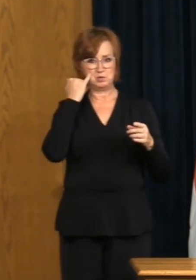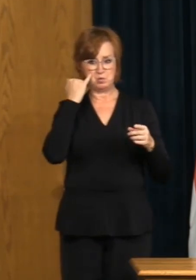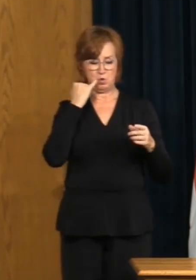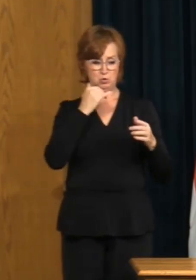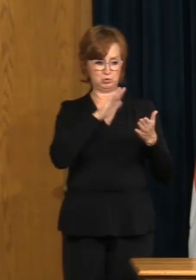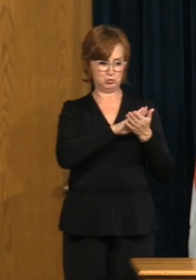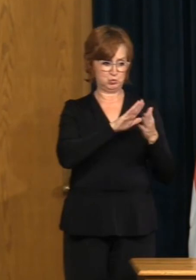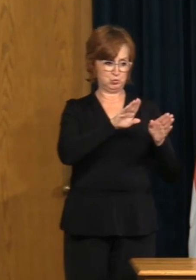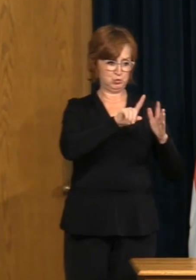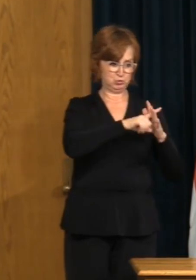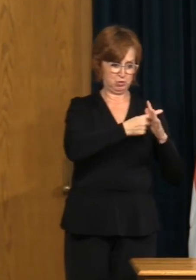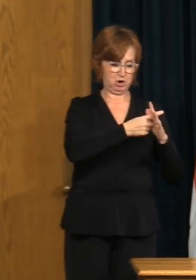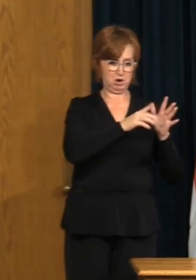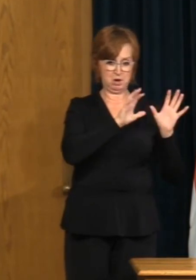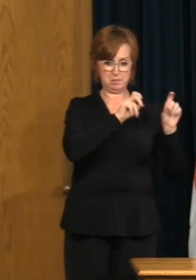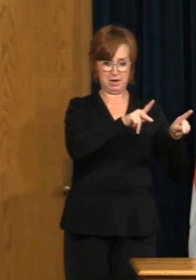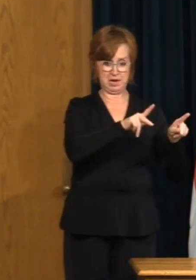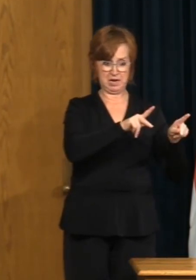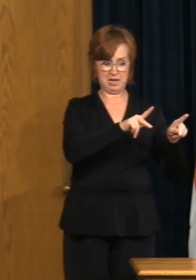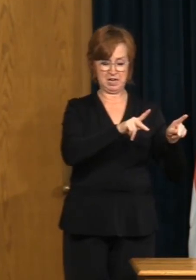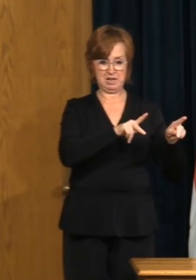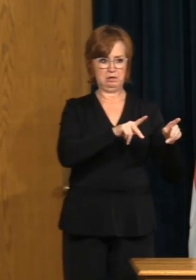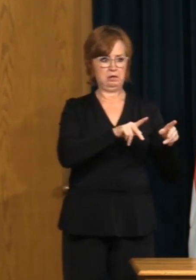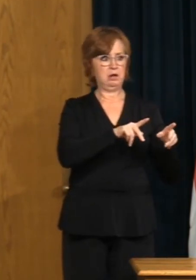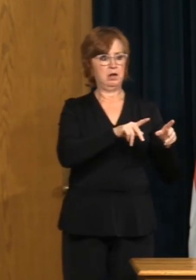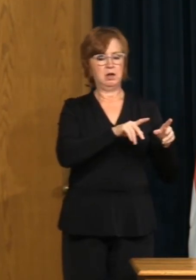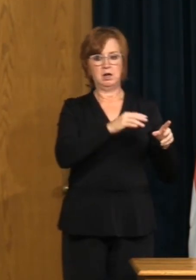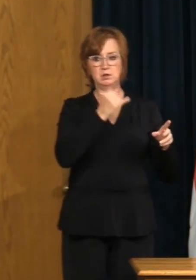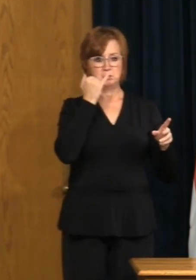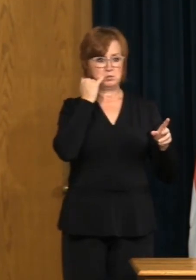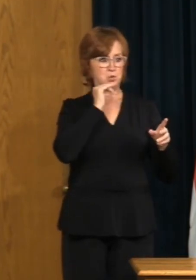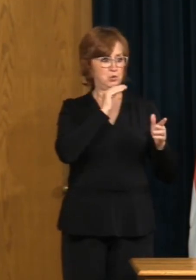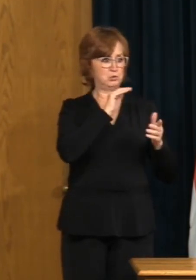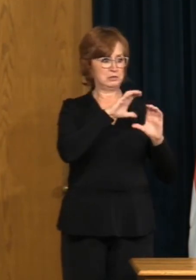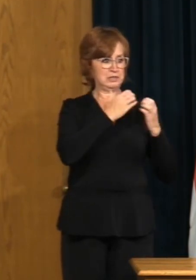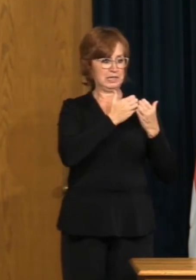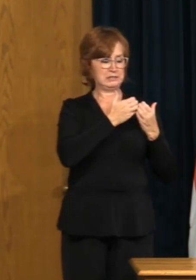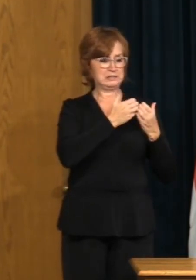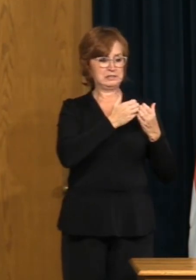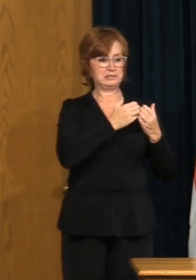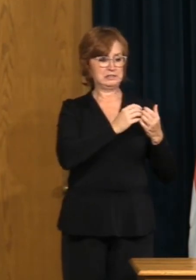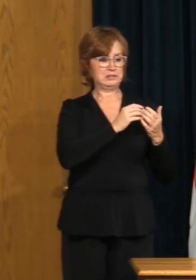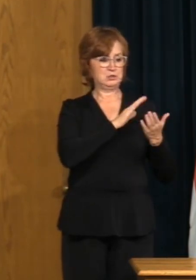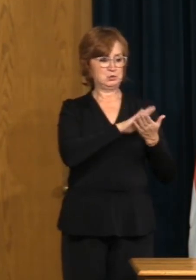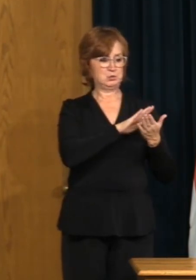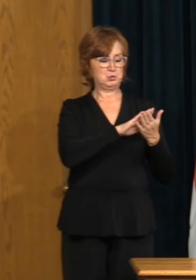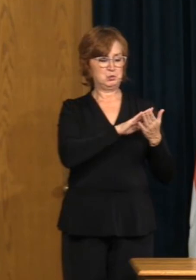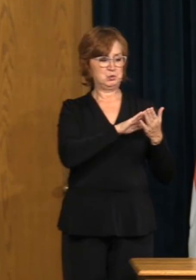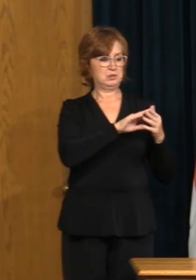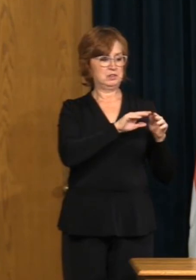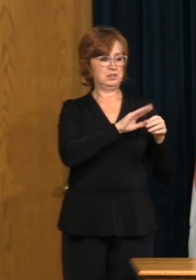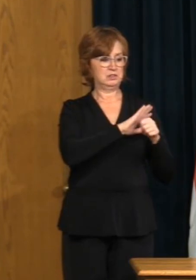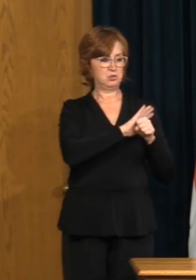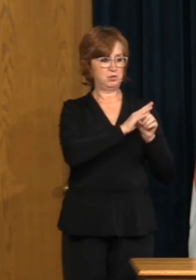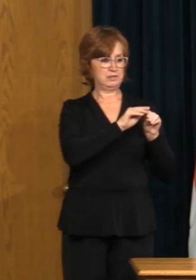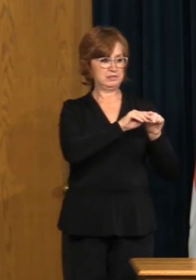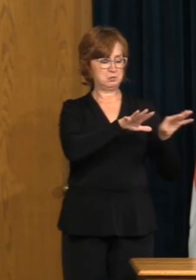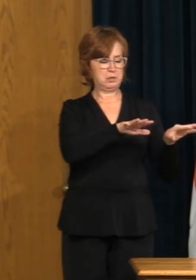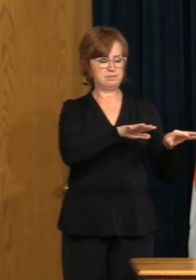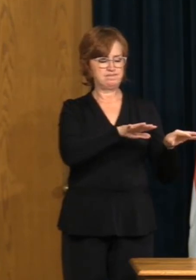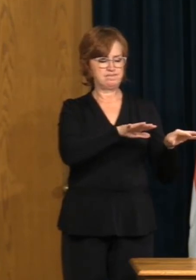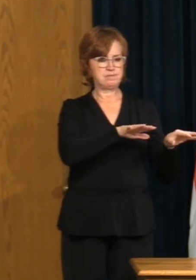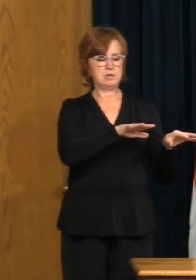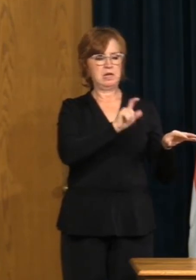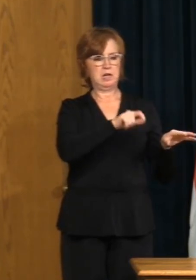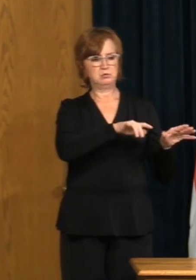to self-isolate if there's a case or outbreak in their class. So what advice would you give parents and